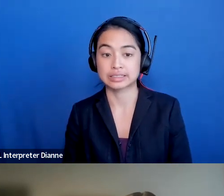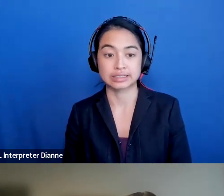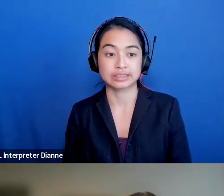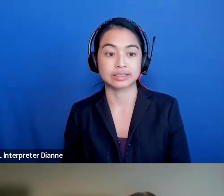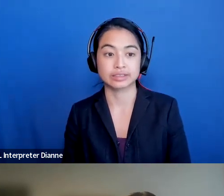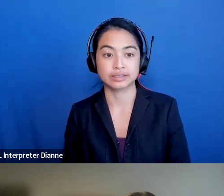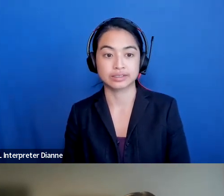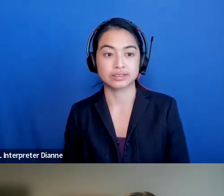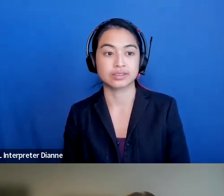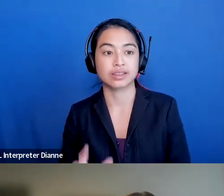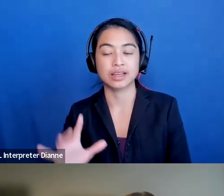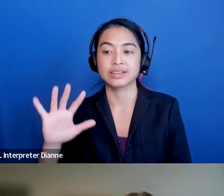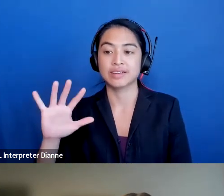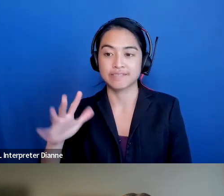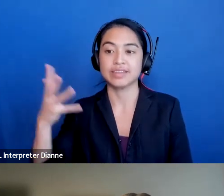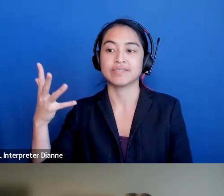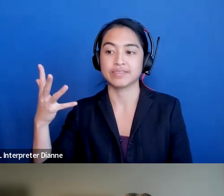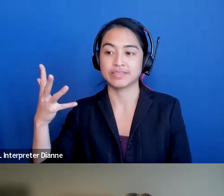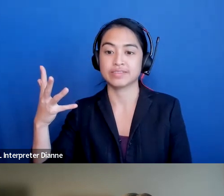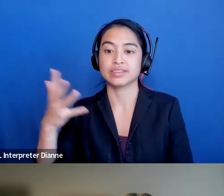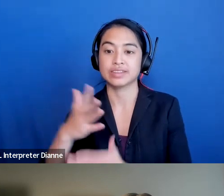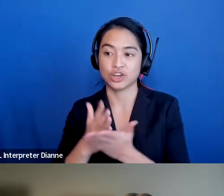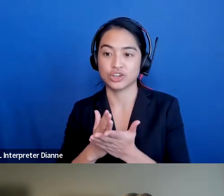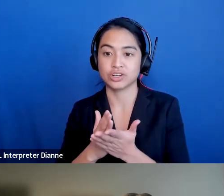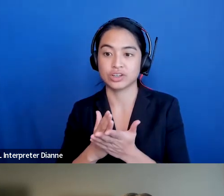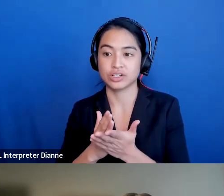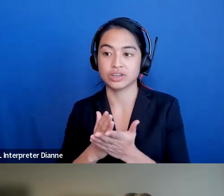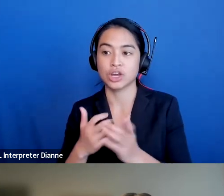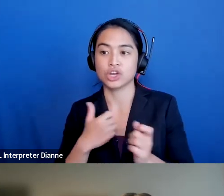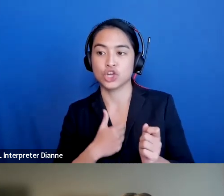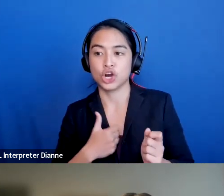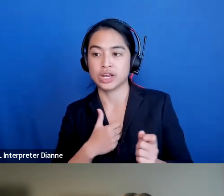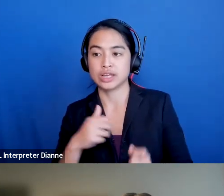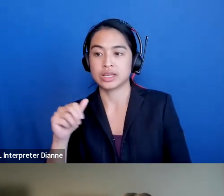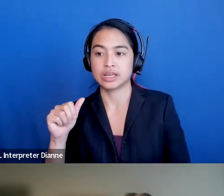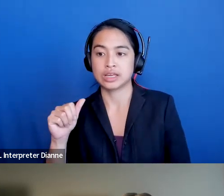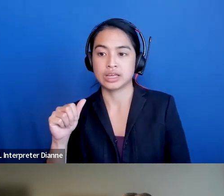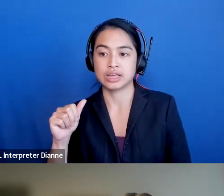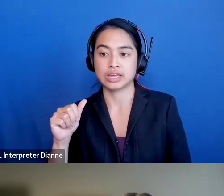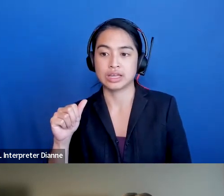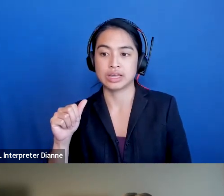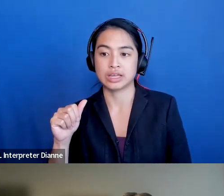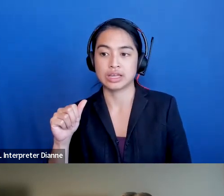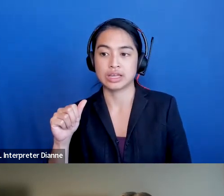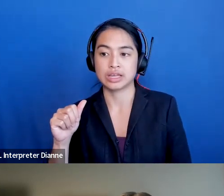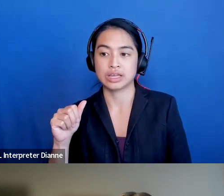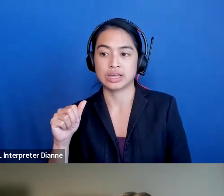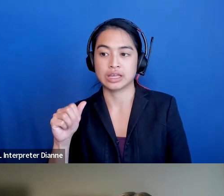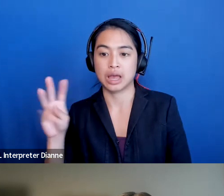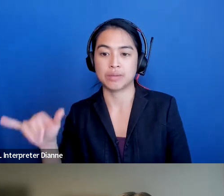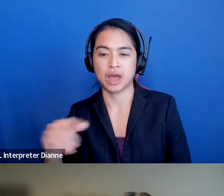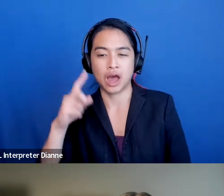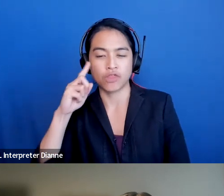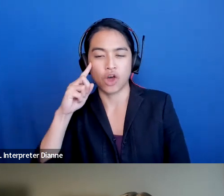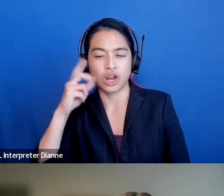the 5th section. Danny, sorry, it's Amy. Just gonna, I think I saw someone's